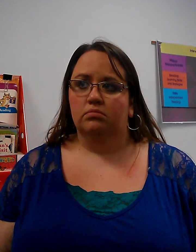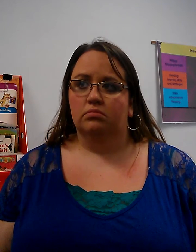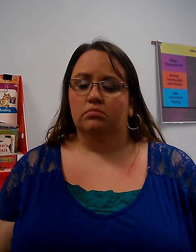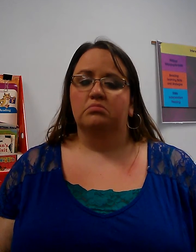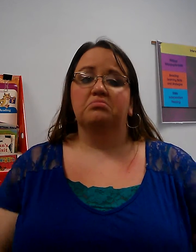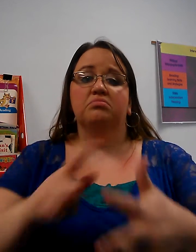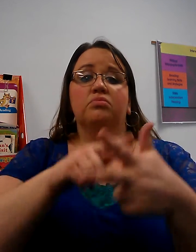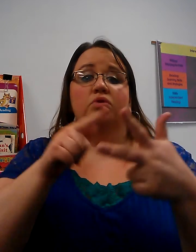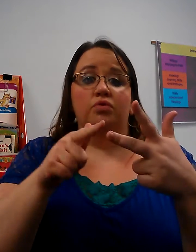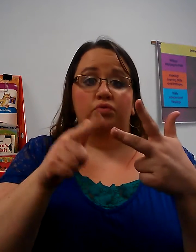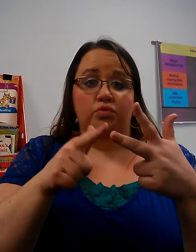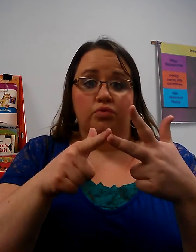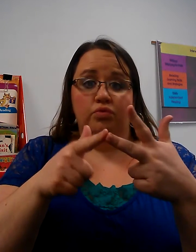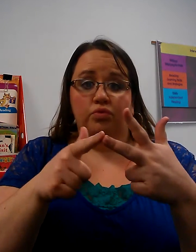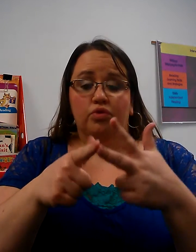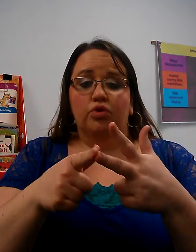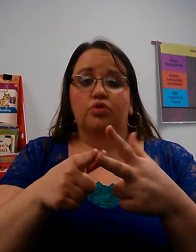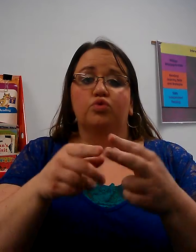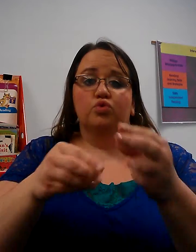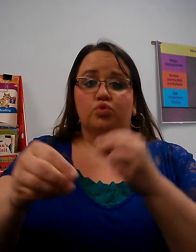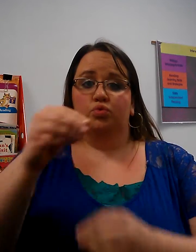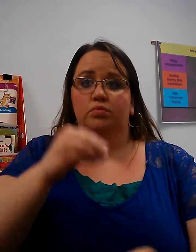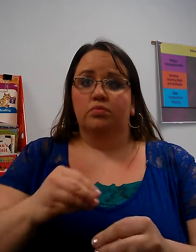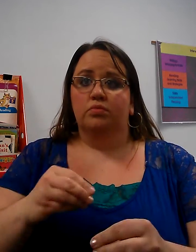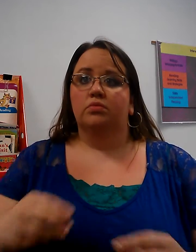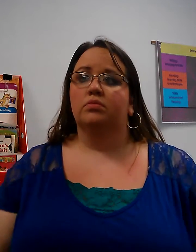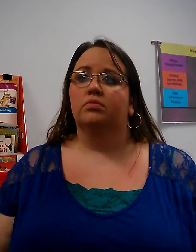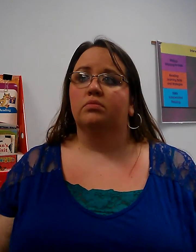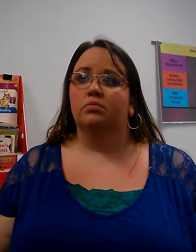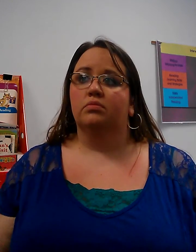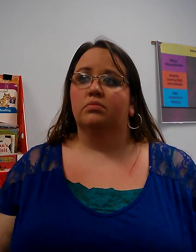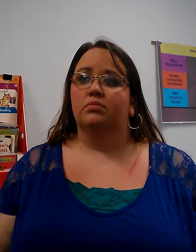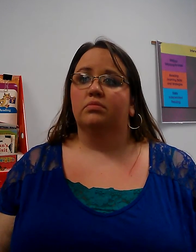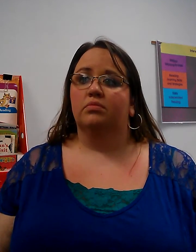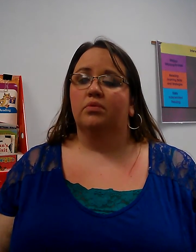cities. So I will go through each of these points in turn.